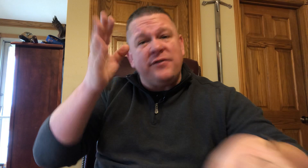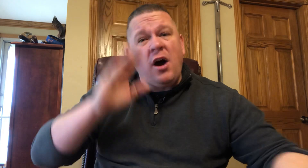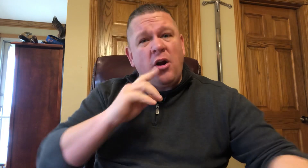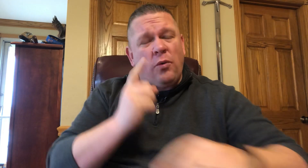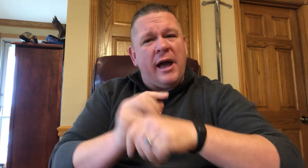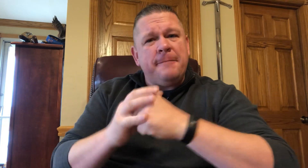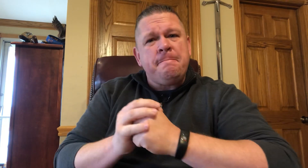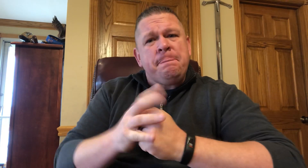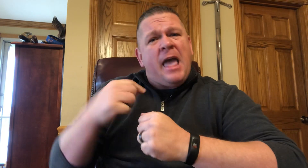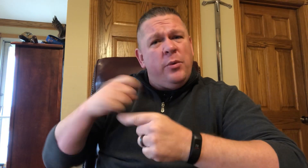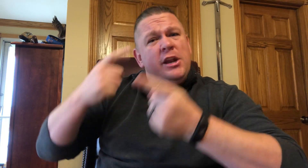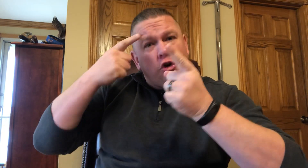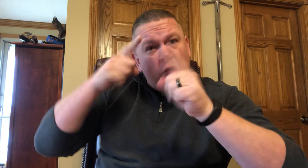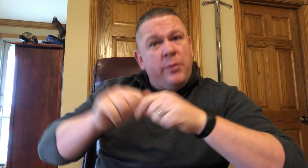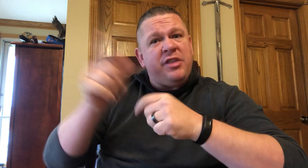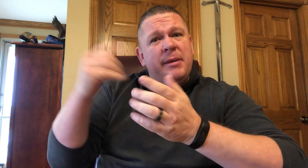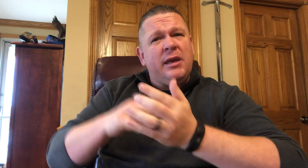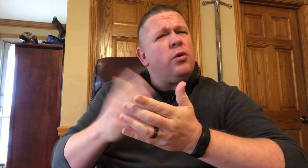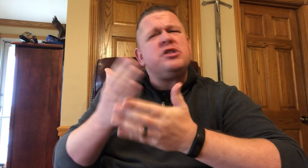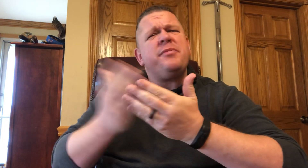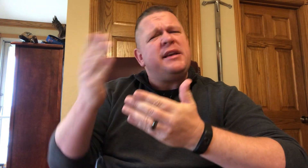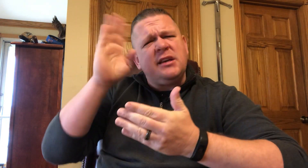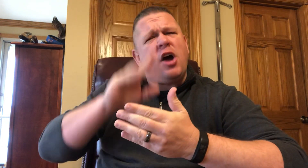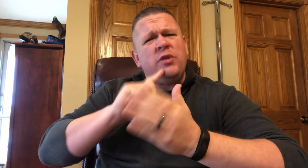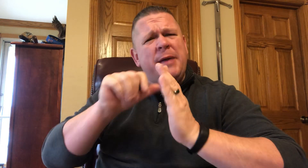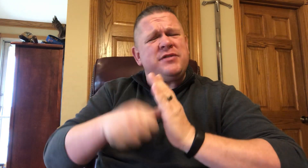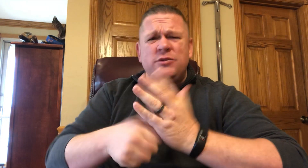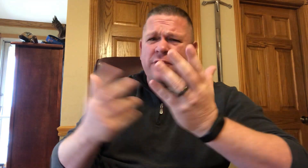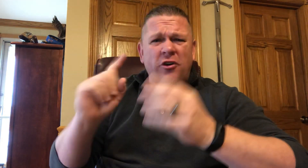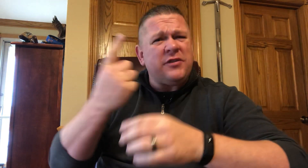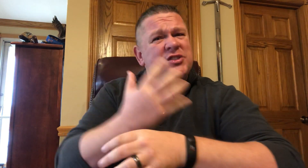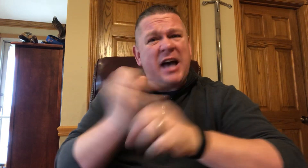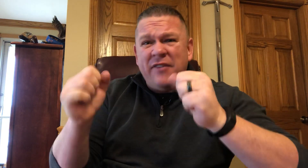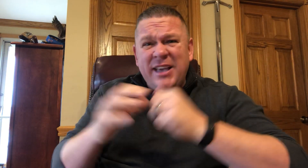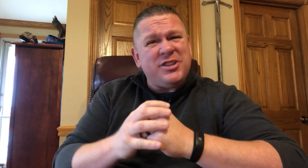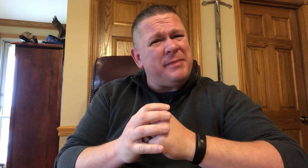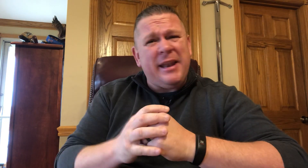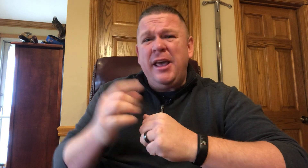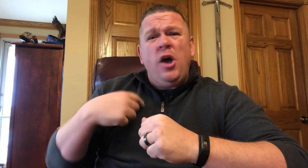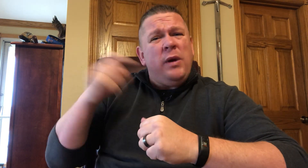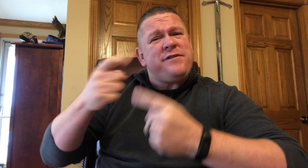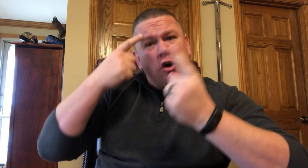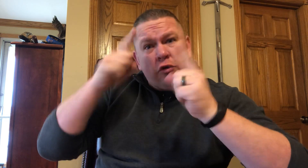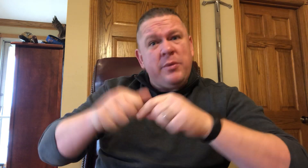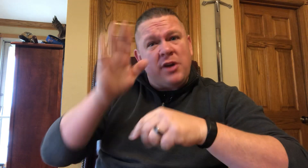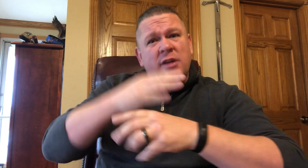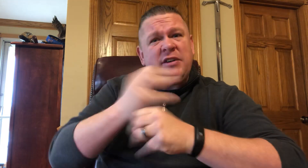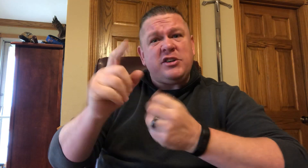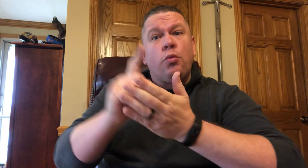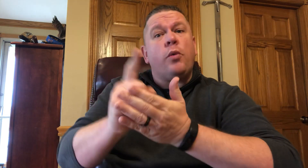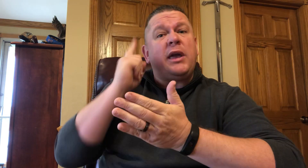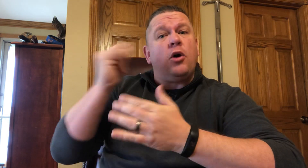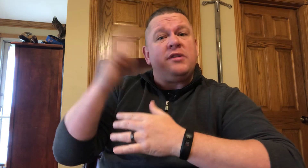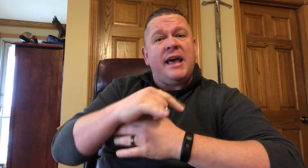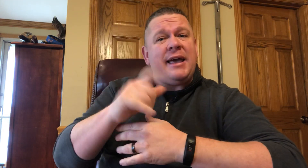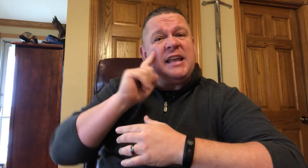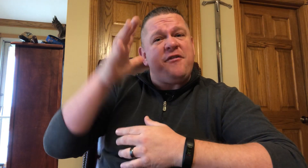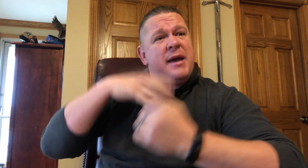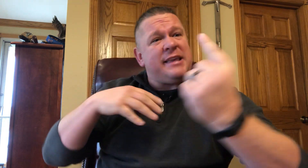God are right. Now we need to agree with Him again. What are some things that God really emphasized? Well, first of all, salvation, man. We have to agree with God on salvation. 1 week ago today, a deaf man came into